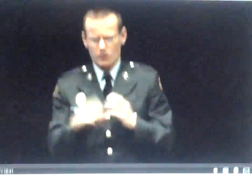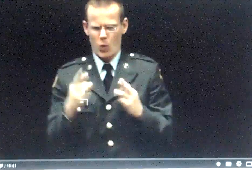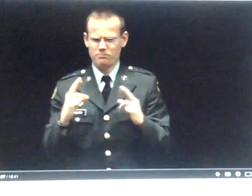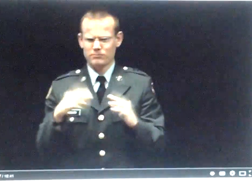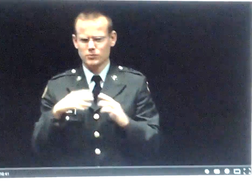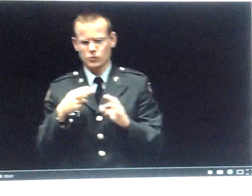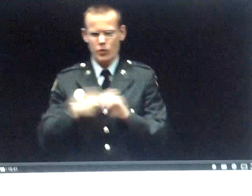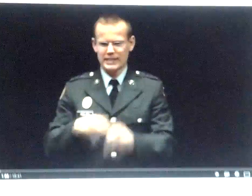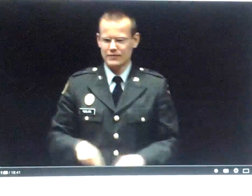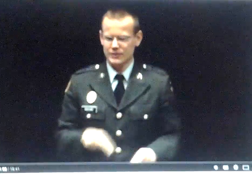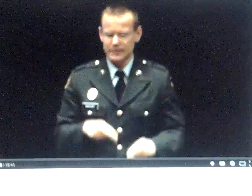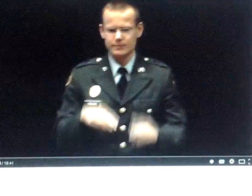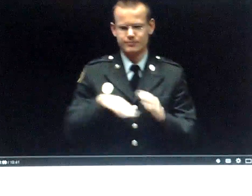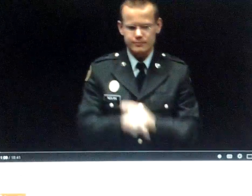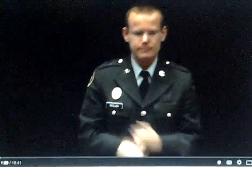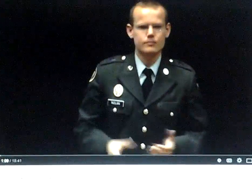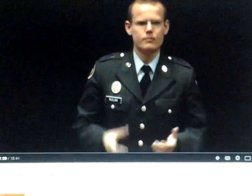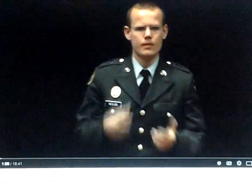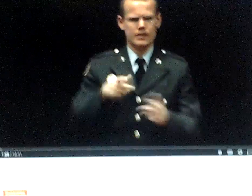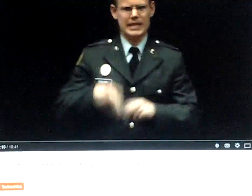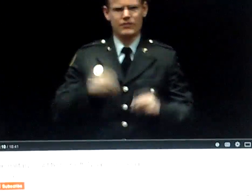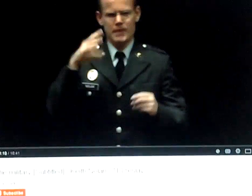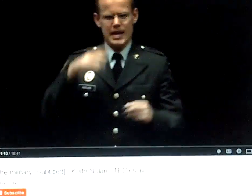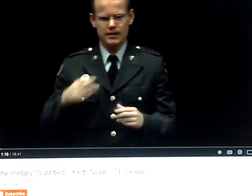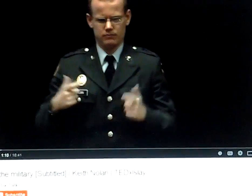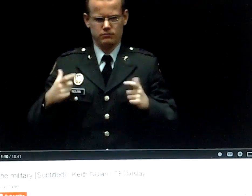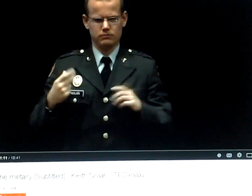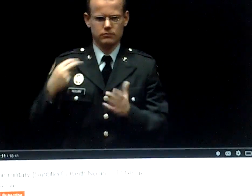3 months after I graduated high school, I went to the Navy office to join.